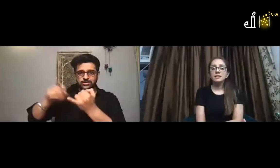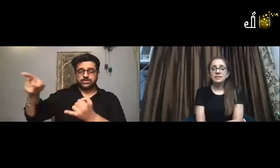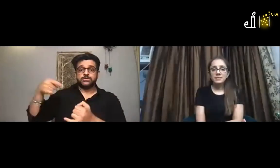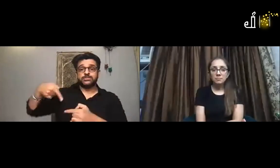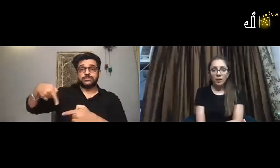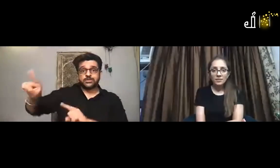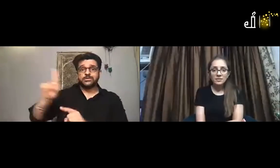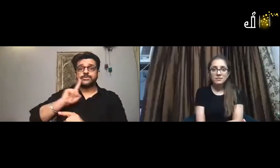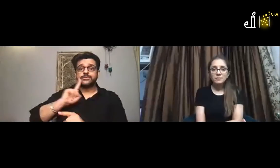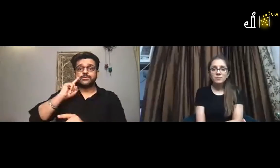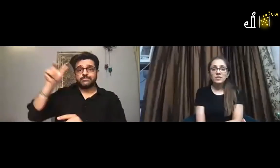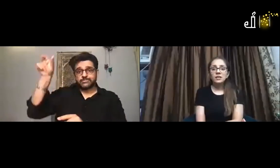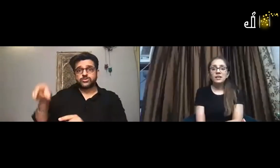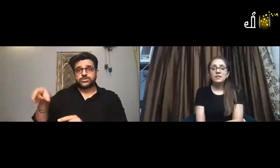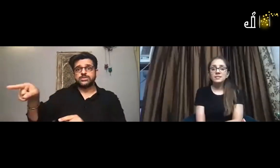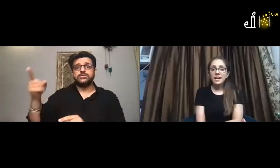Sarah,